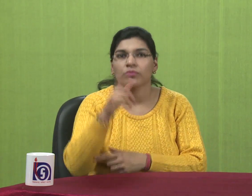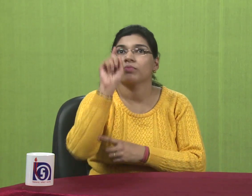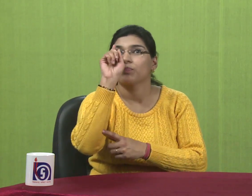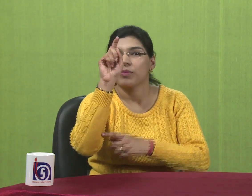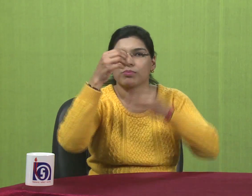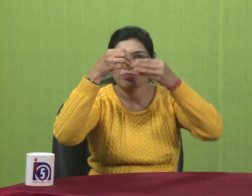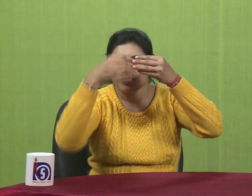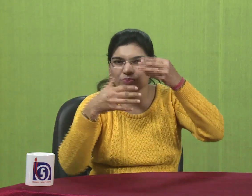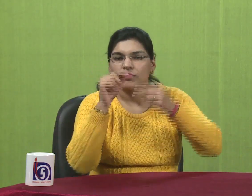First you select and then